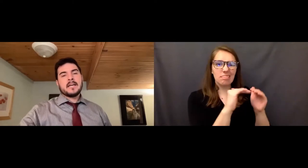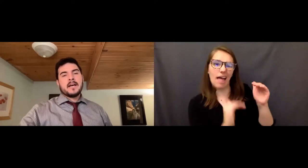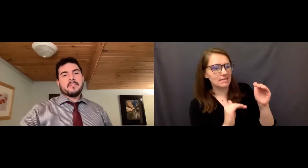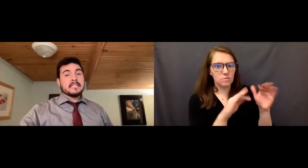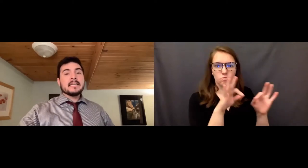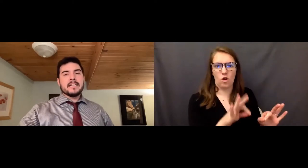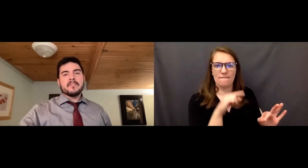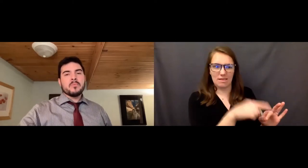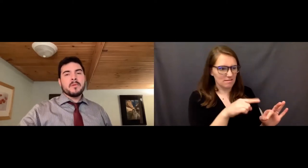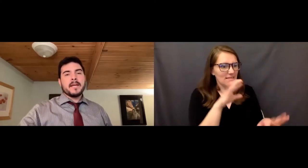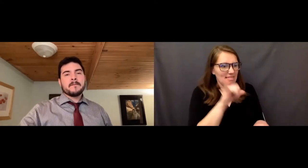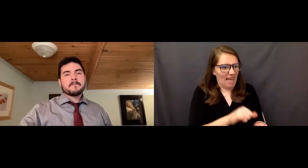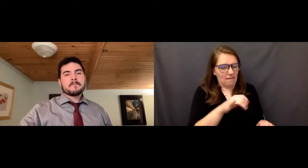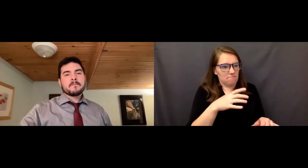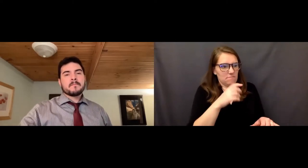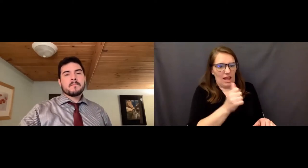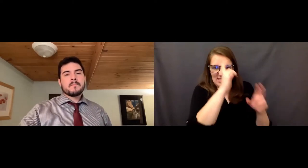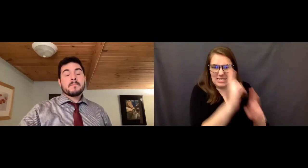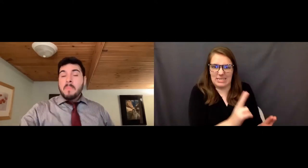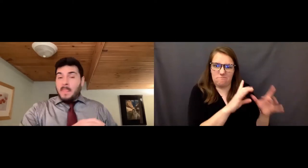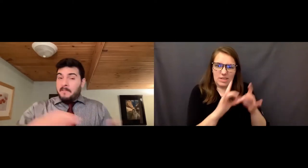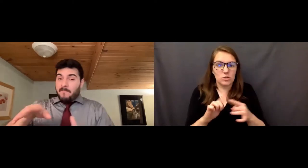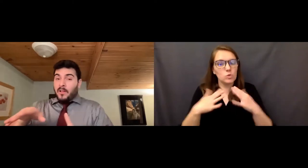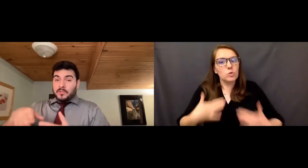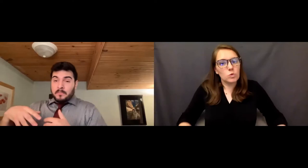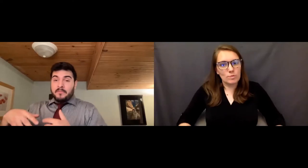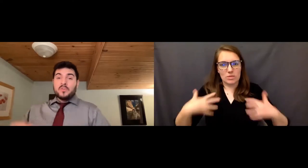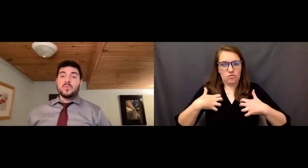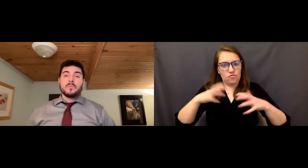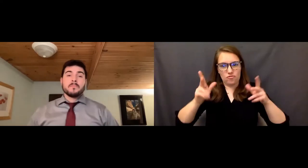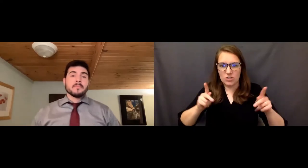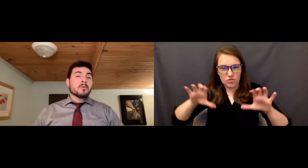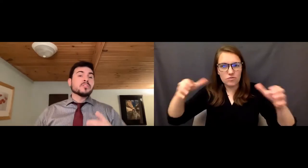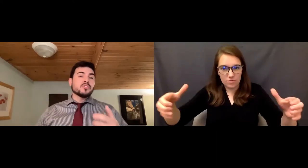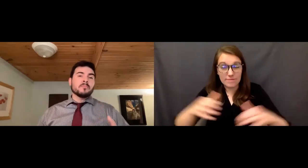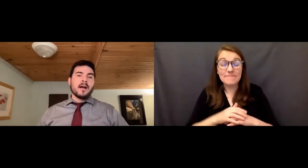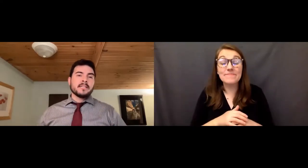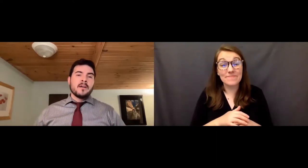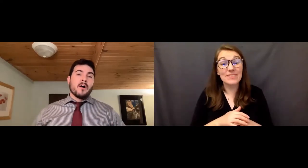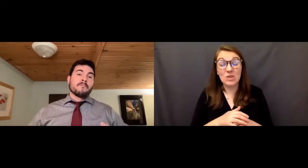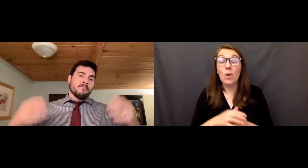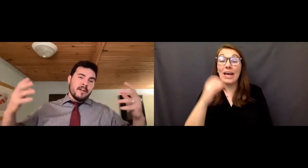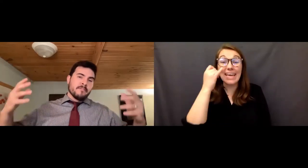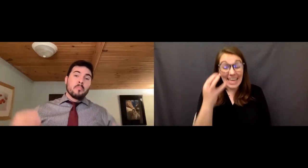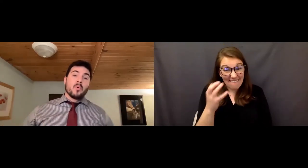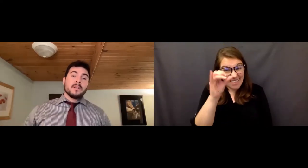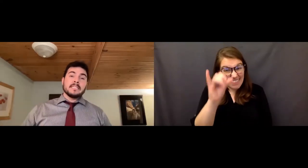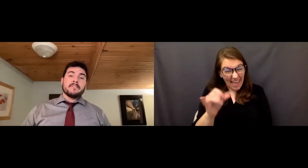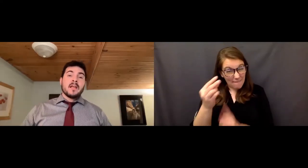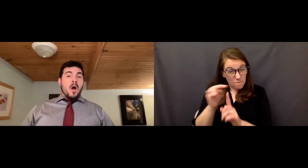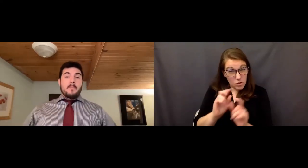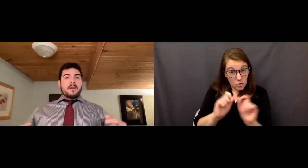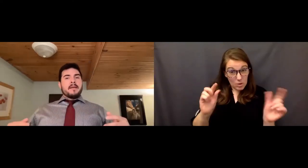actualizations of the dignity of the human being. And it follows from this view that persons whose bodies are free from